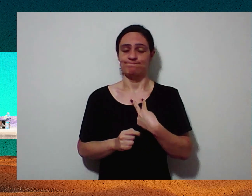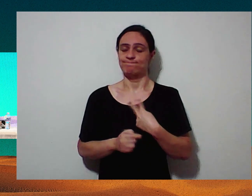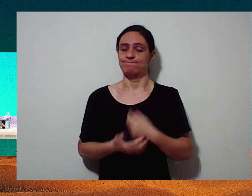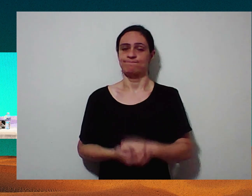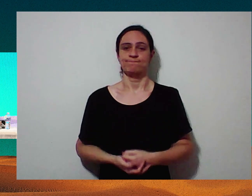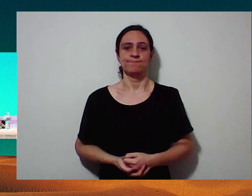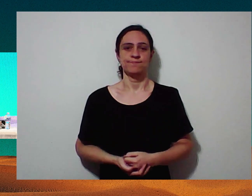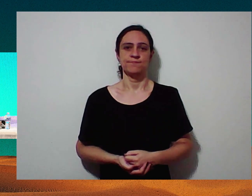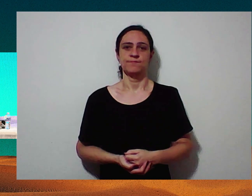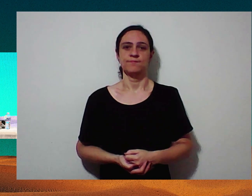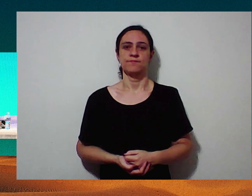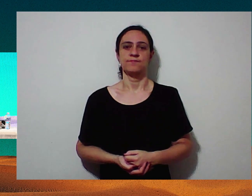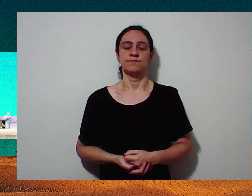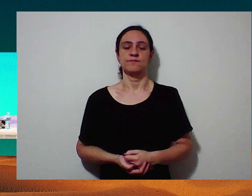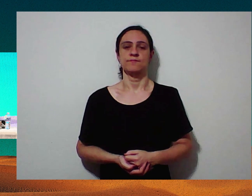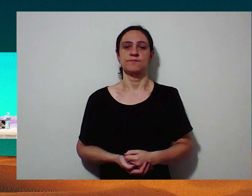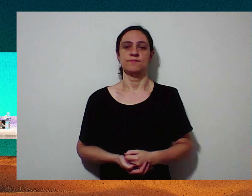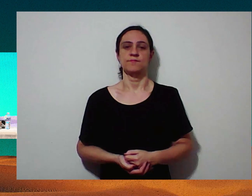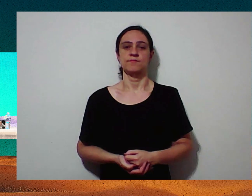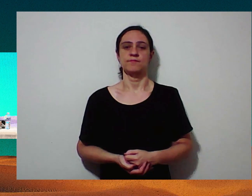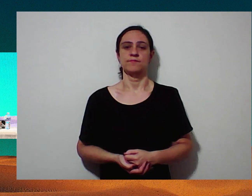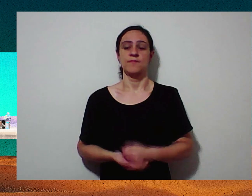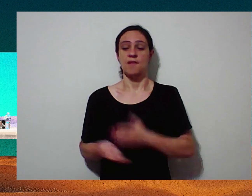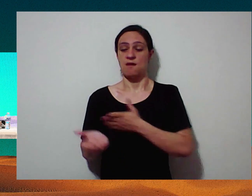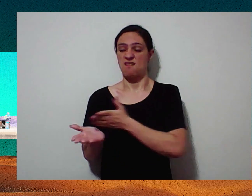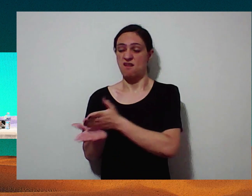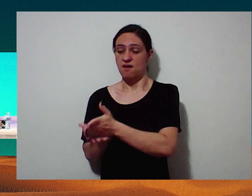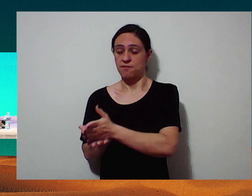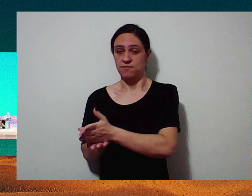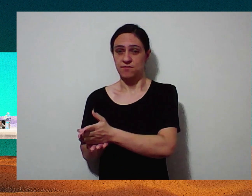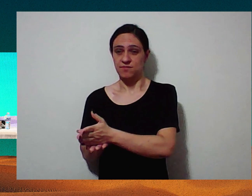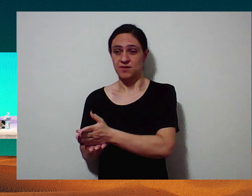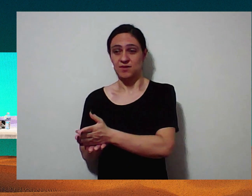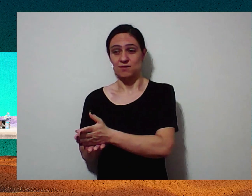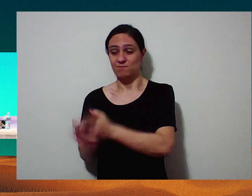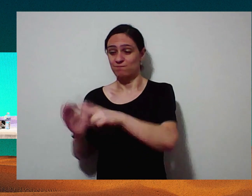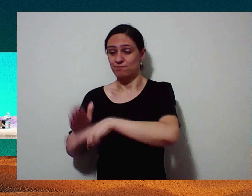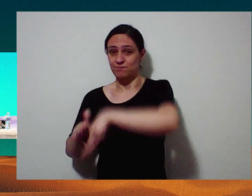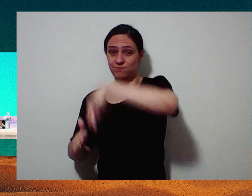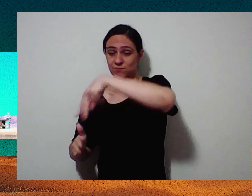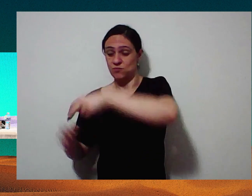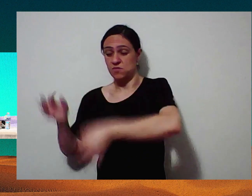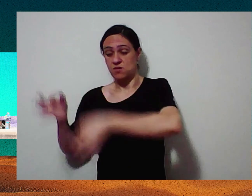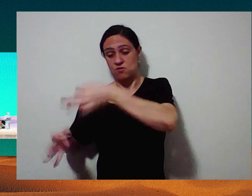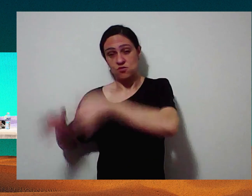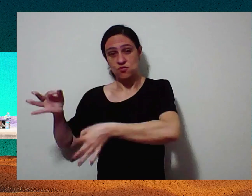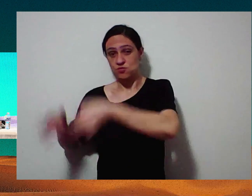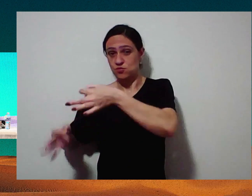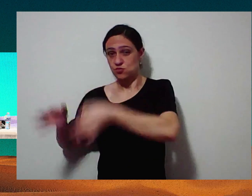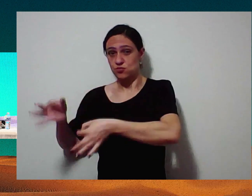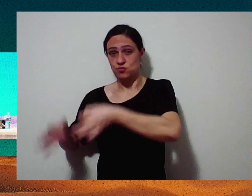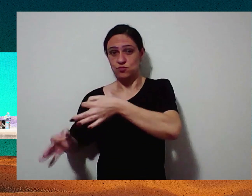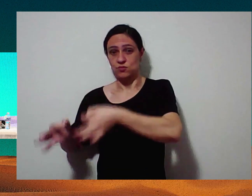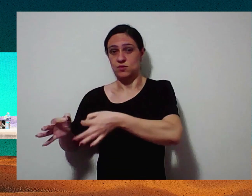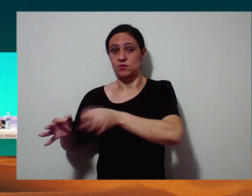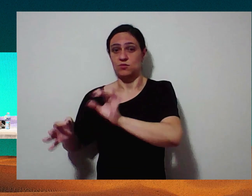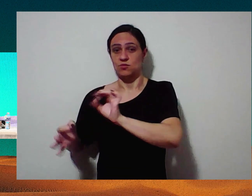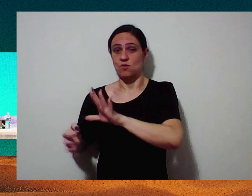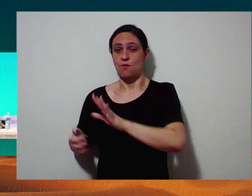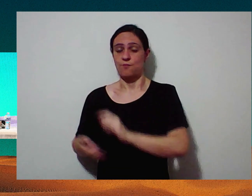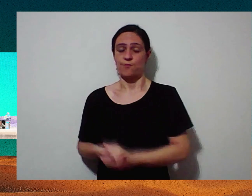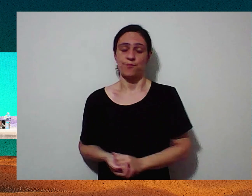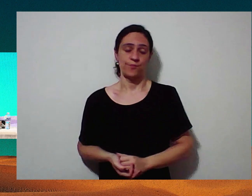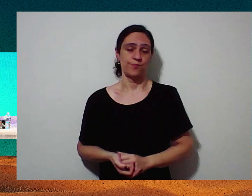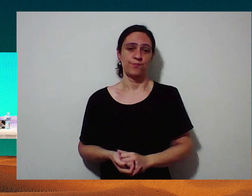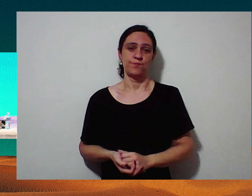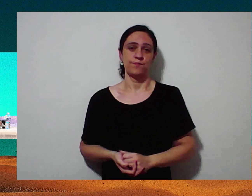us to nowhere. Esse caminho vai dar para a ressurreição do juízo. This path will take us to the resurrection of condemnation. Melhor tomar o